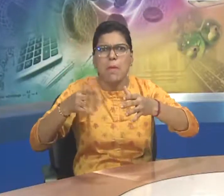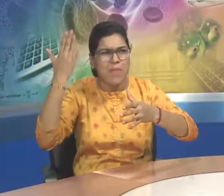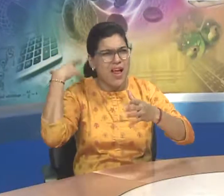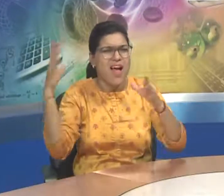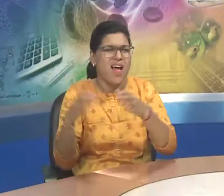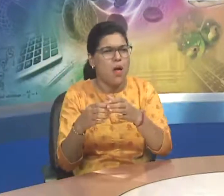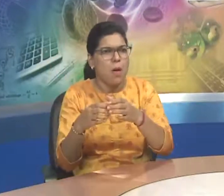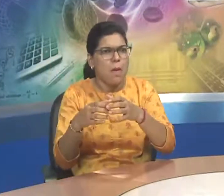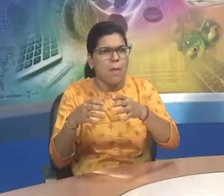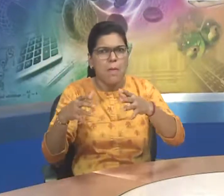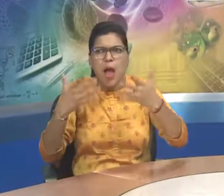massive,